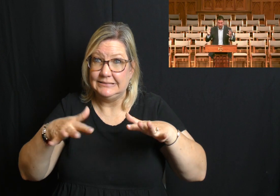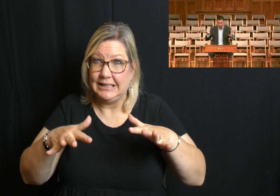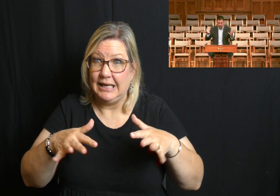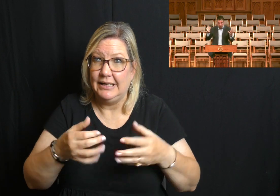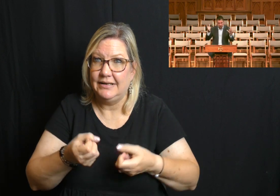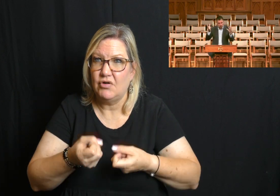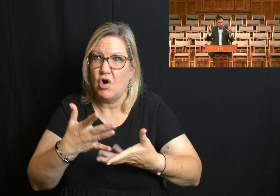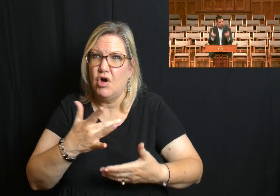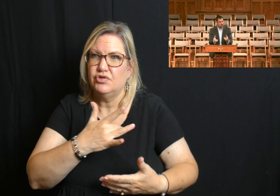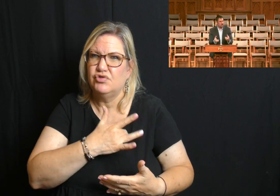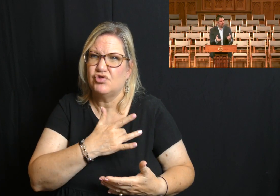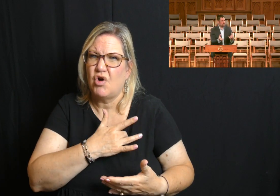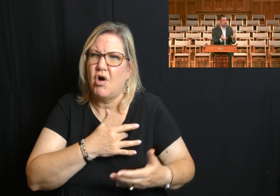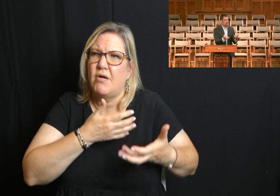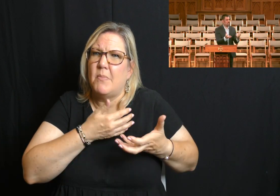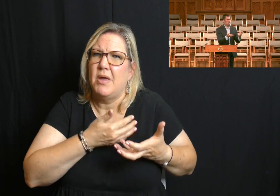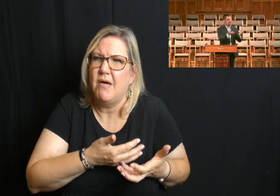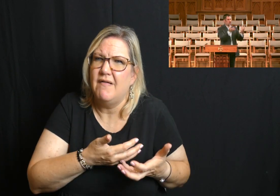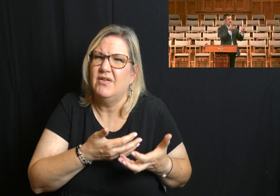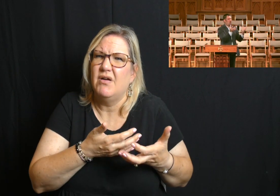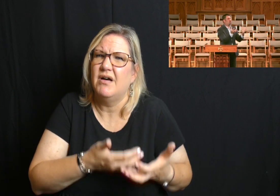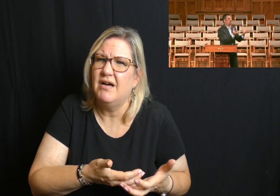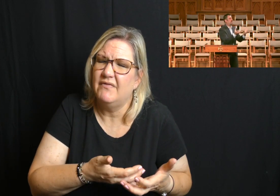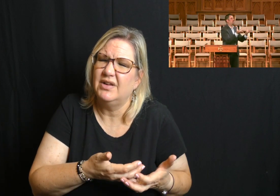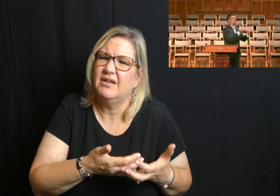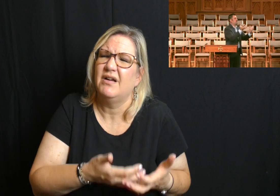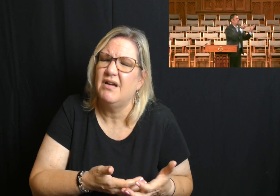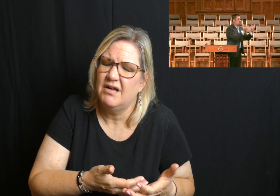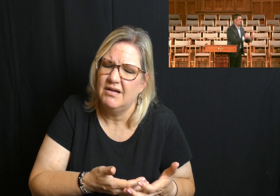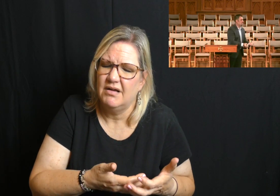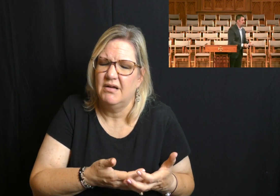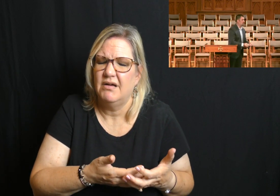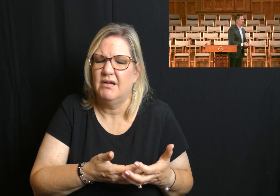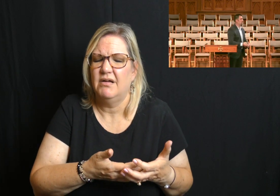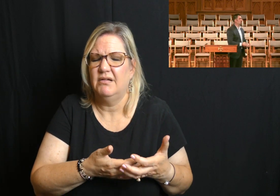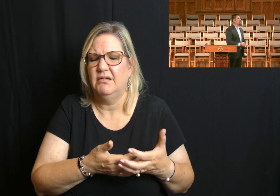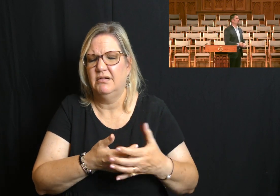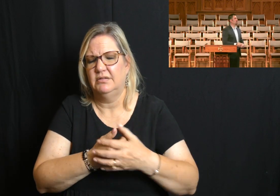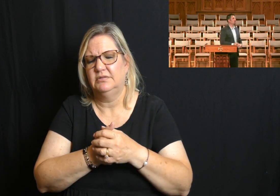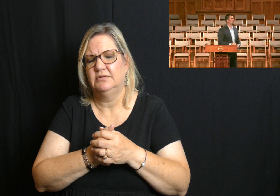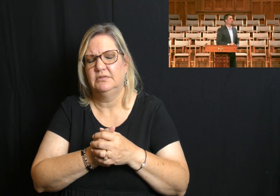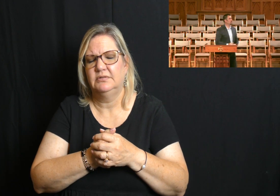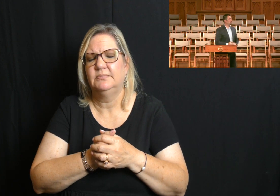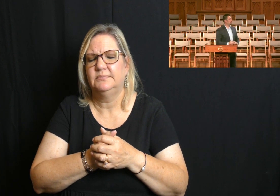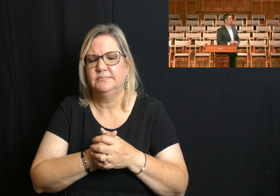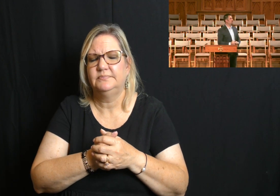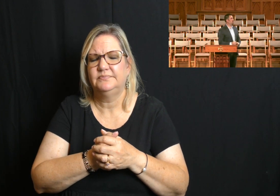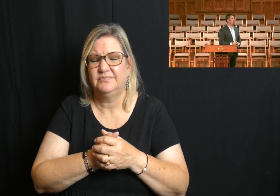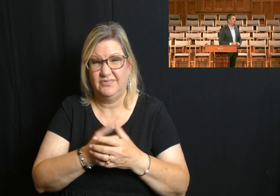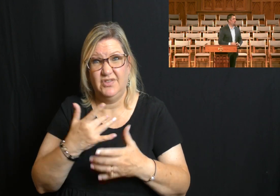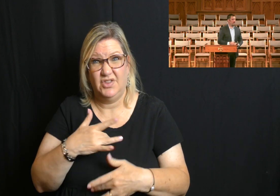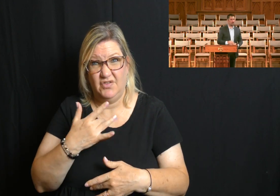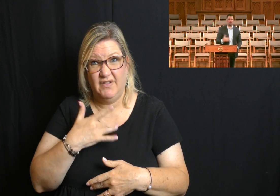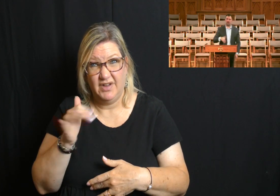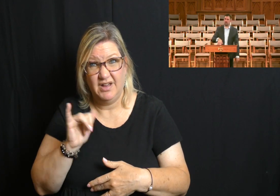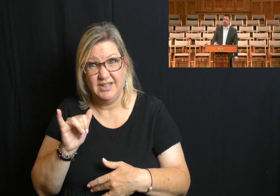hearts, they're pulling down. It's just like it's getting, all the life is getting sucked out of you. You